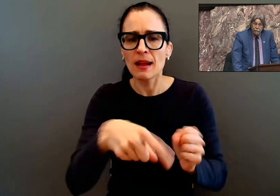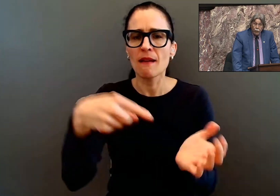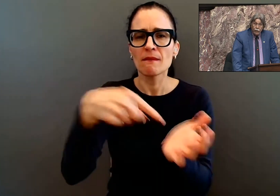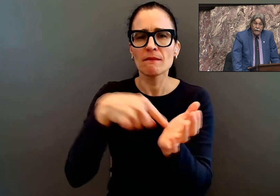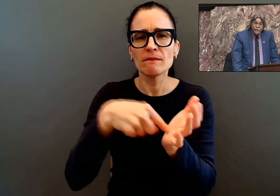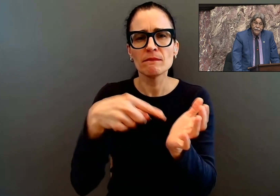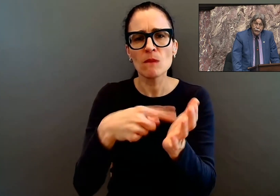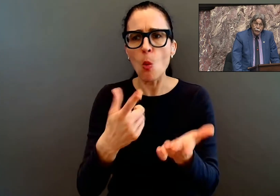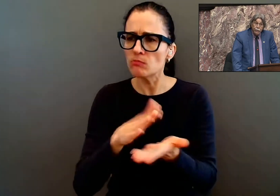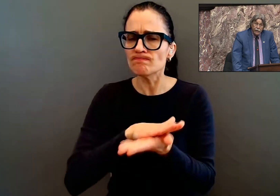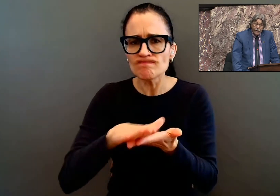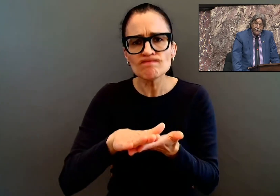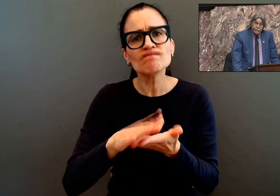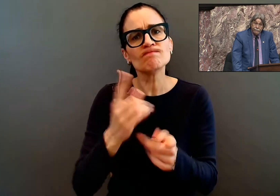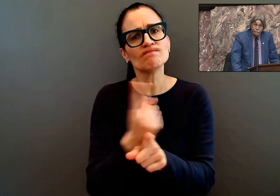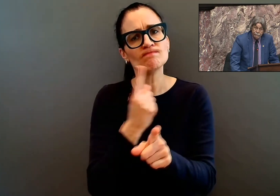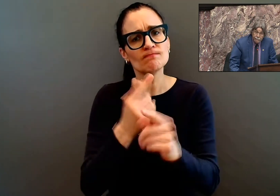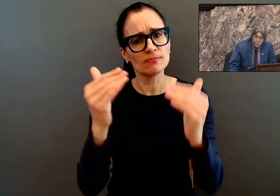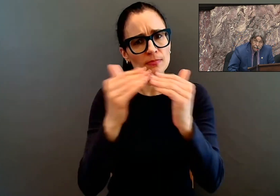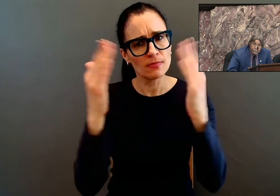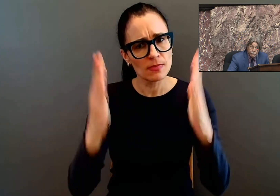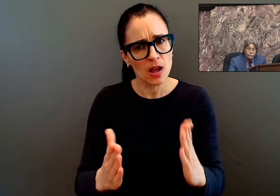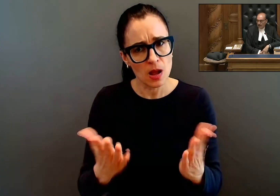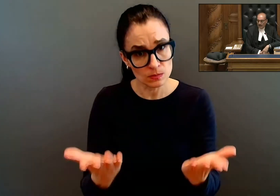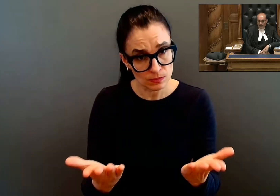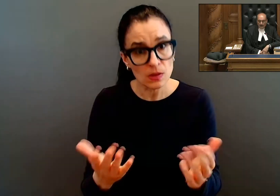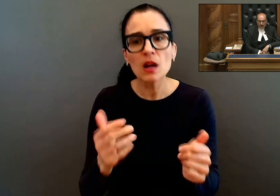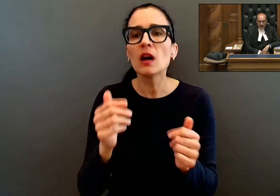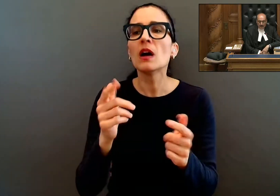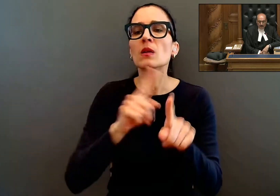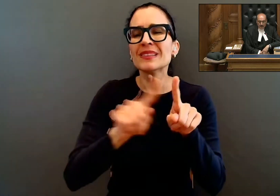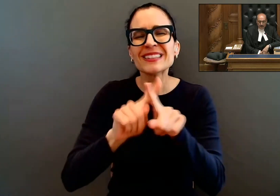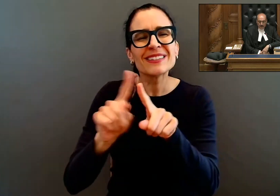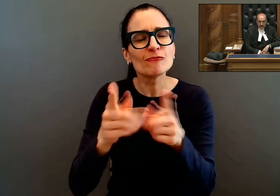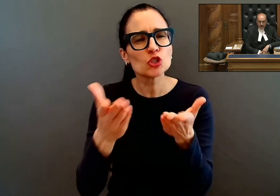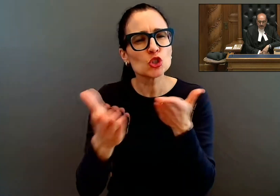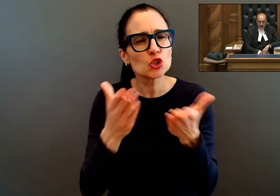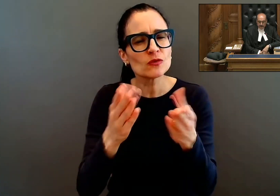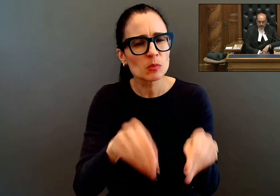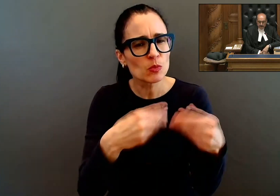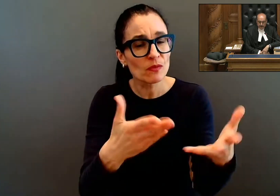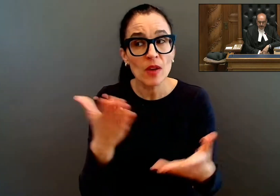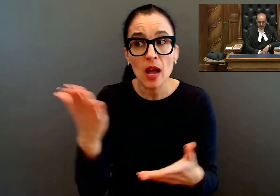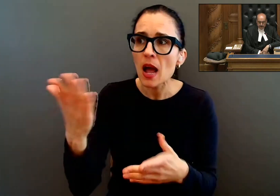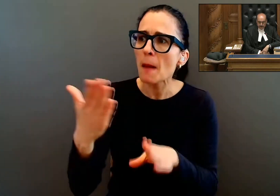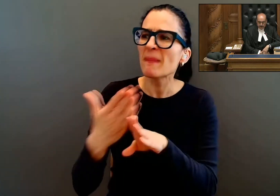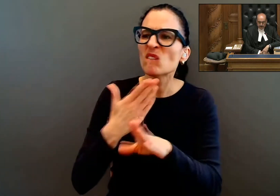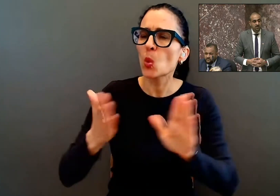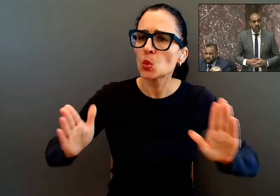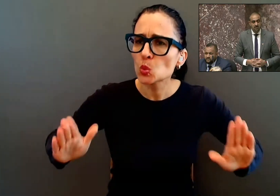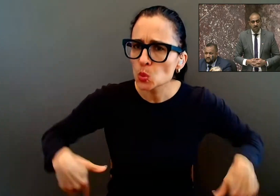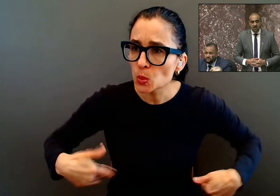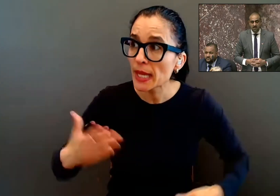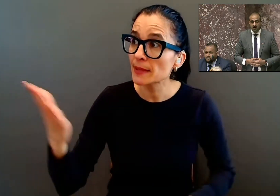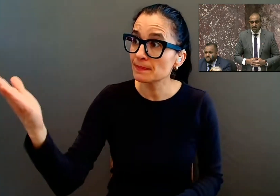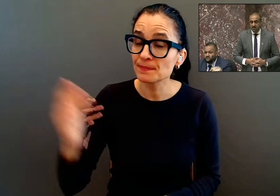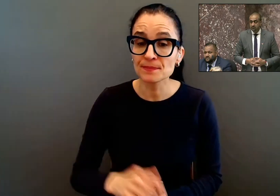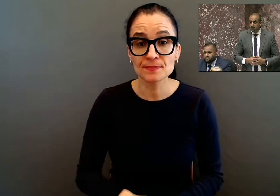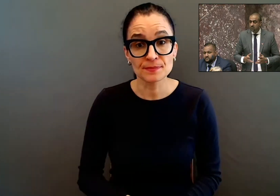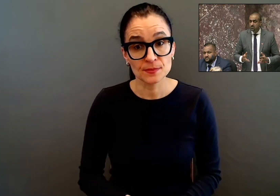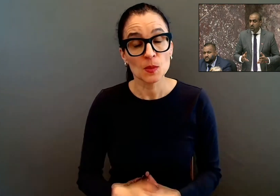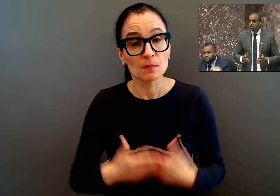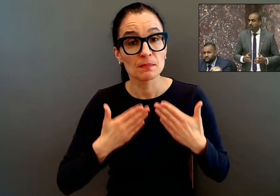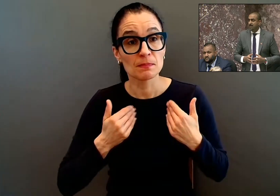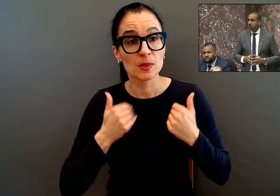before it's too late? Minister of Housing. Thank you, Honourable Speaker.